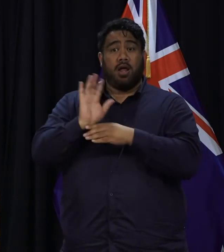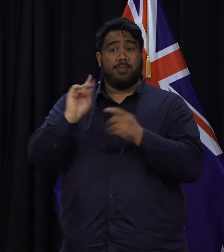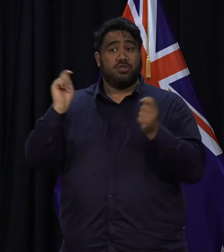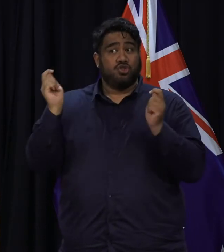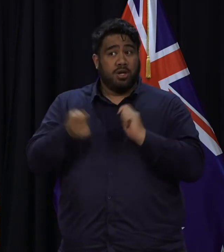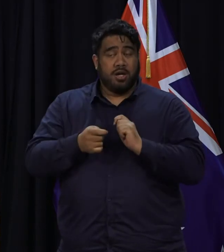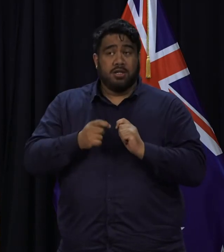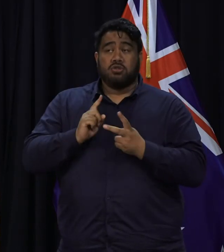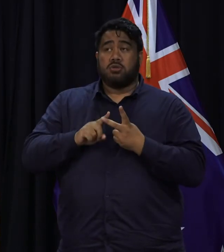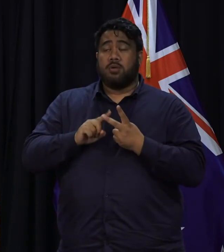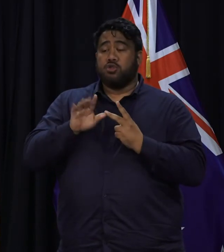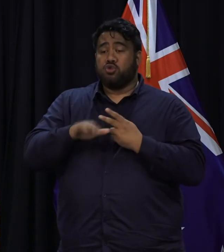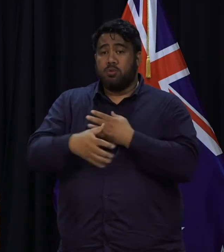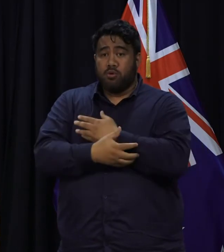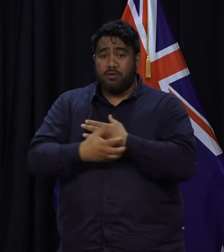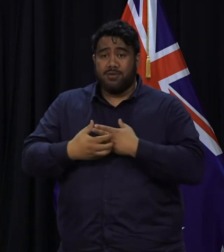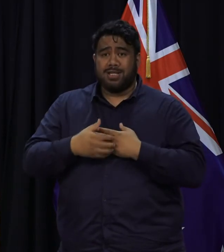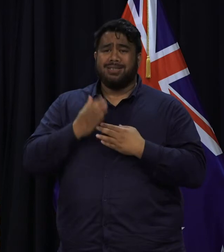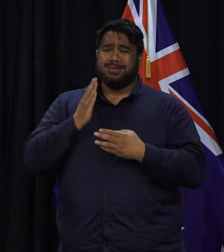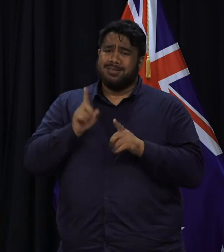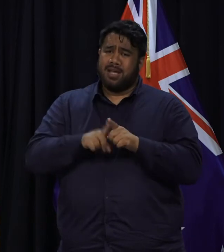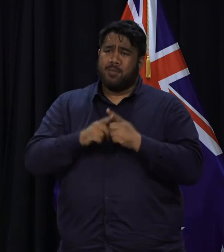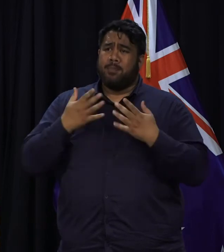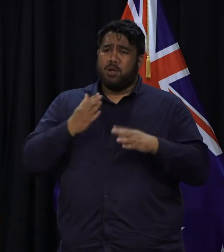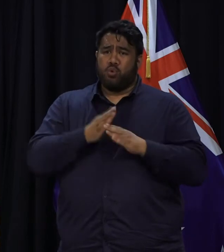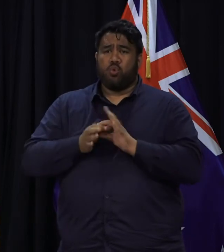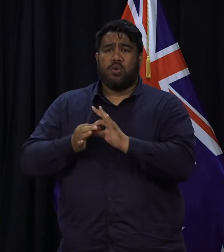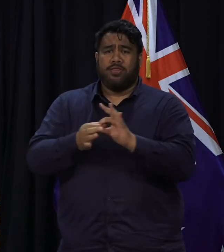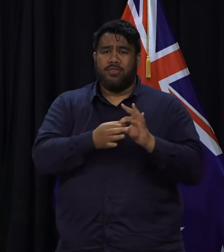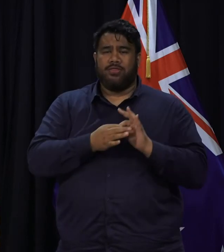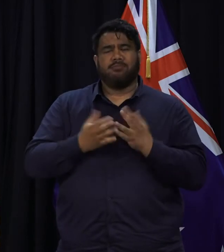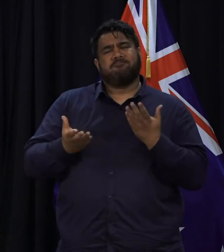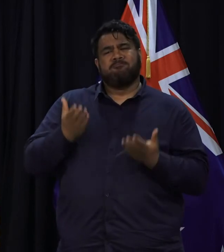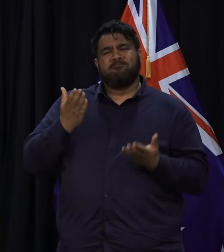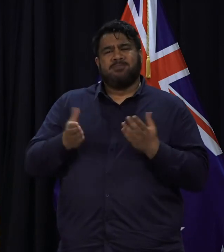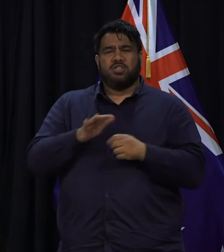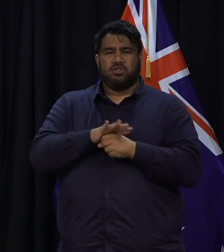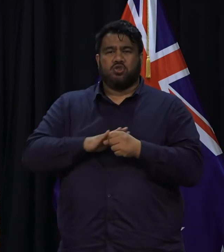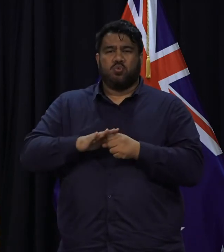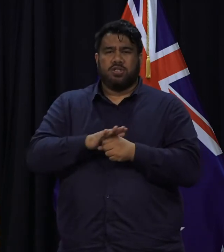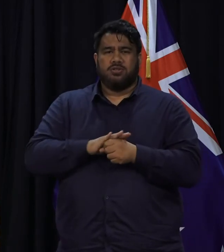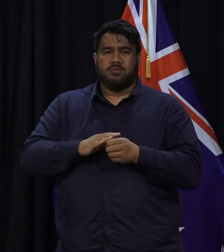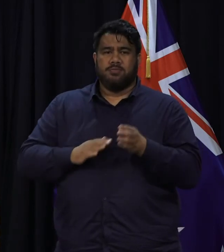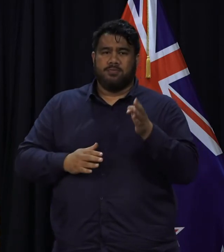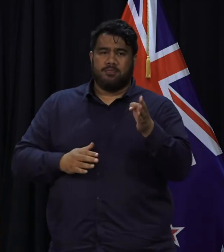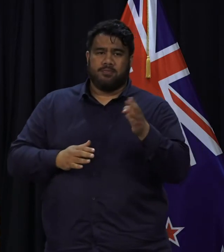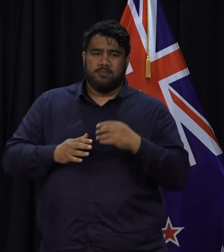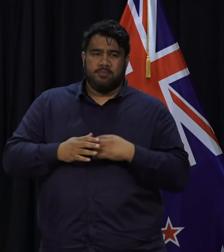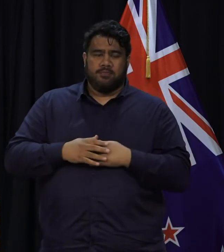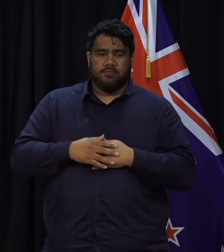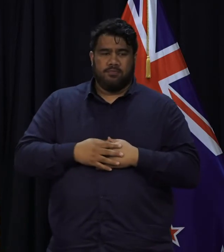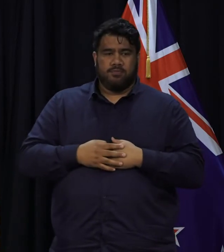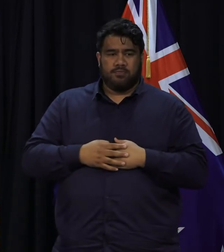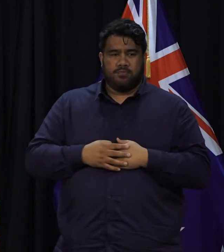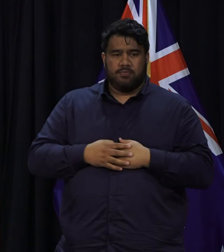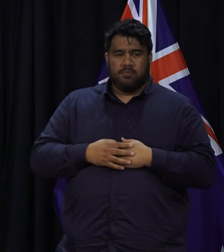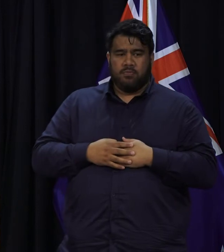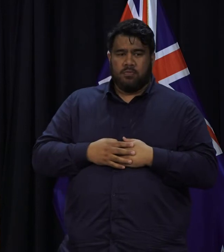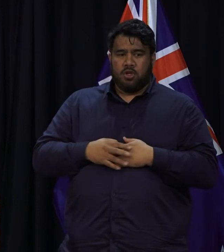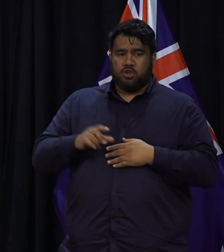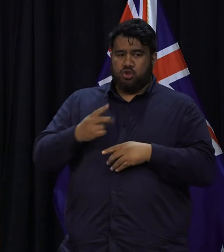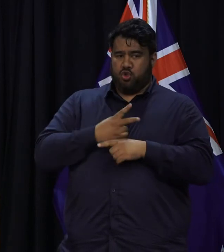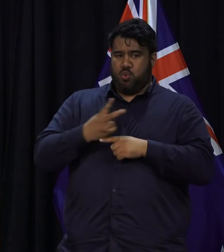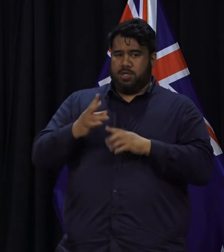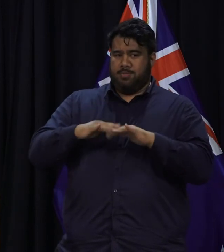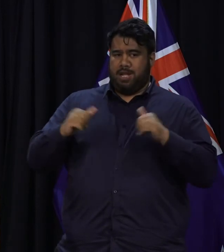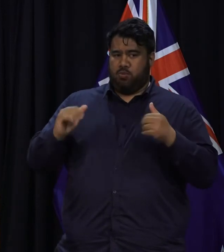that on child poverty issues. It will be case by case. So you're sitting for just 2 substantive parliamentary weeks this year. Does that show your legislative agenda is a